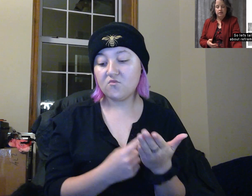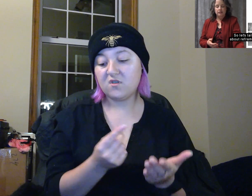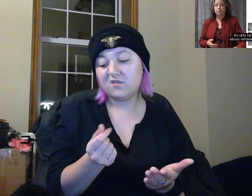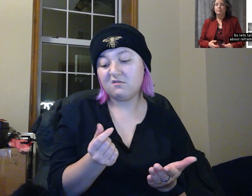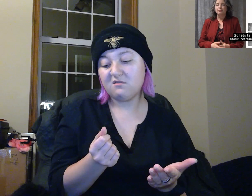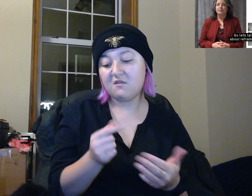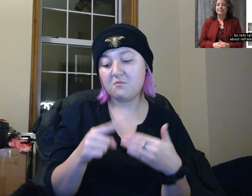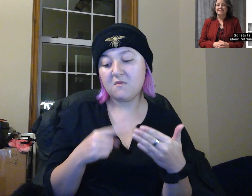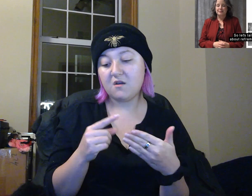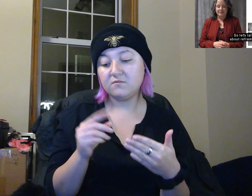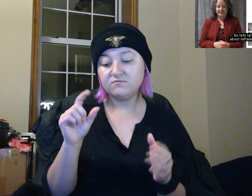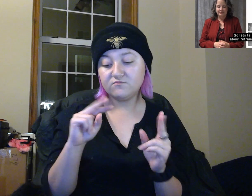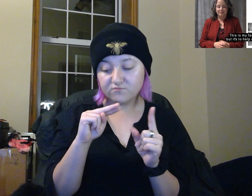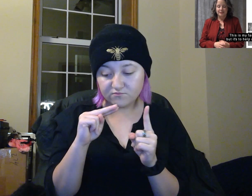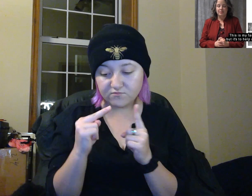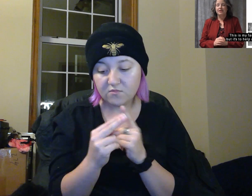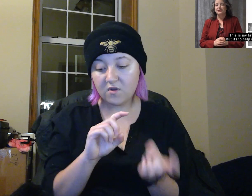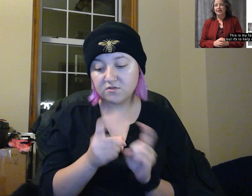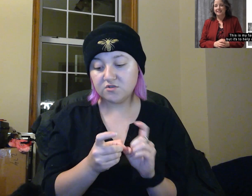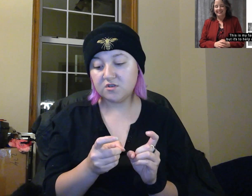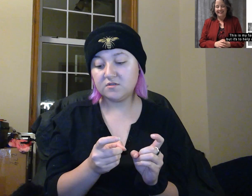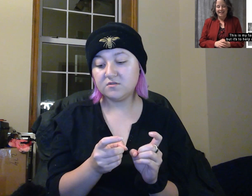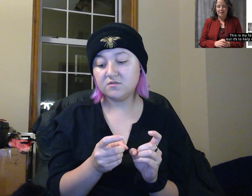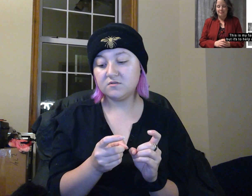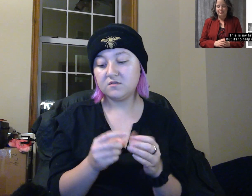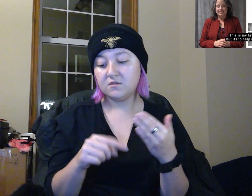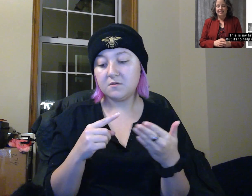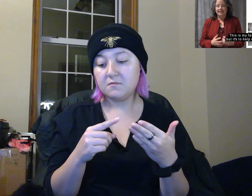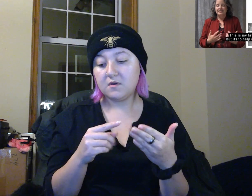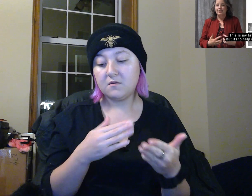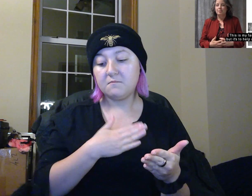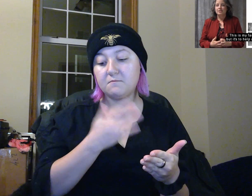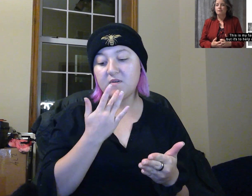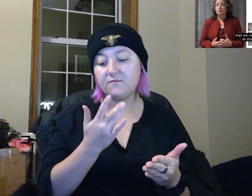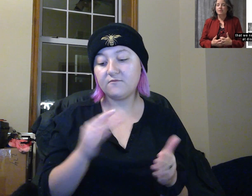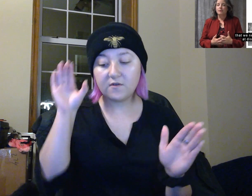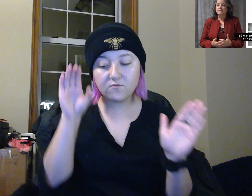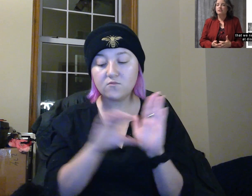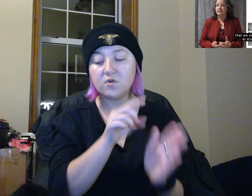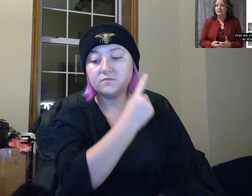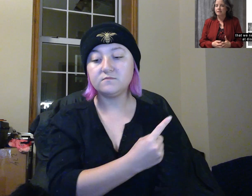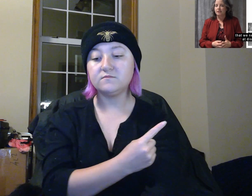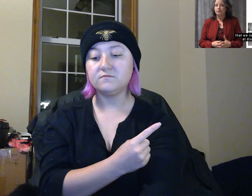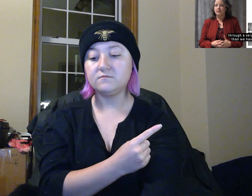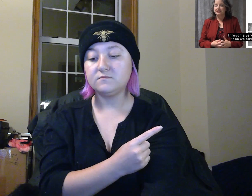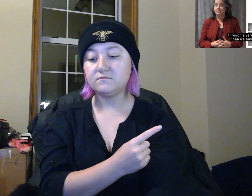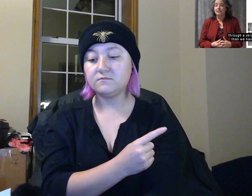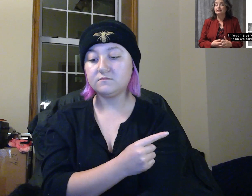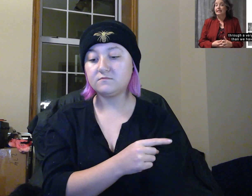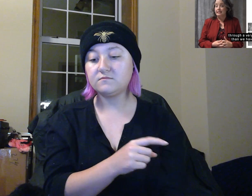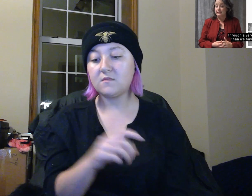So let's talk a little bit about reframing disability. This is my favorite graphic, but it's to help us all remember that we need to look at disability through a